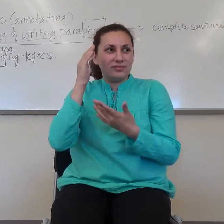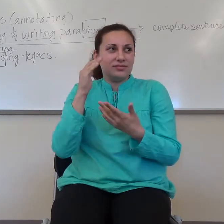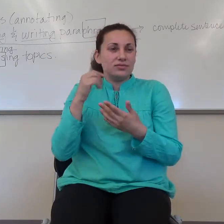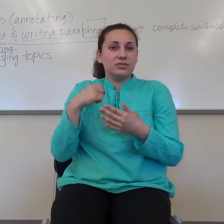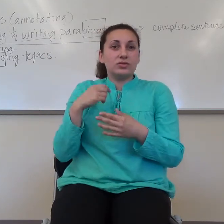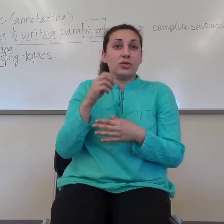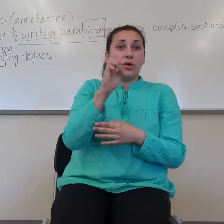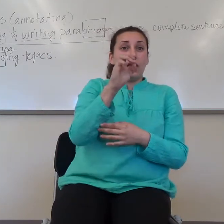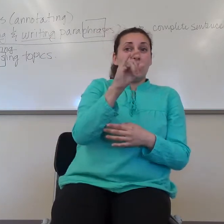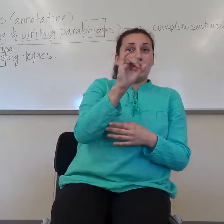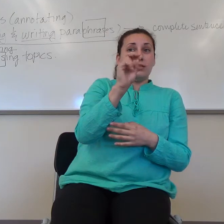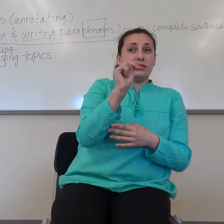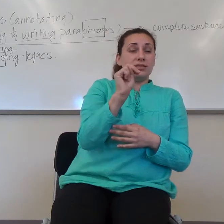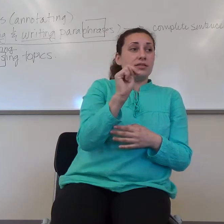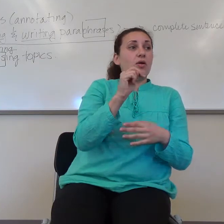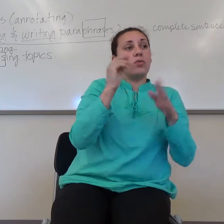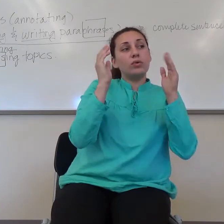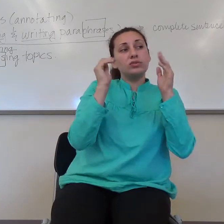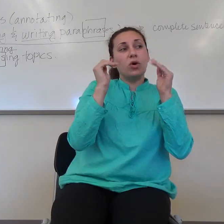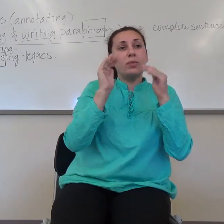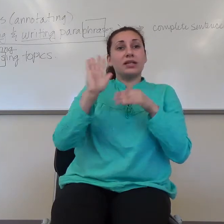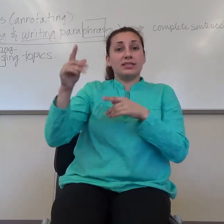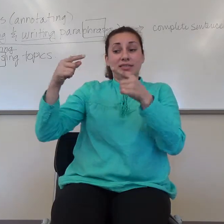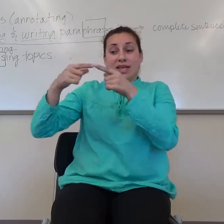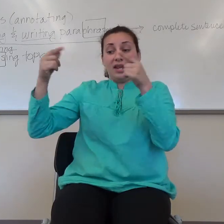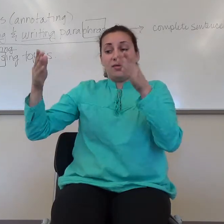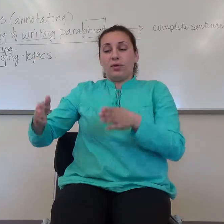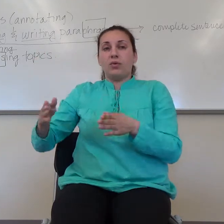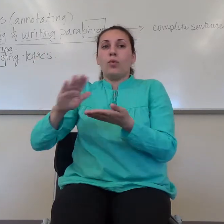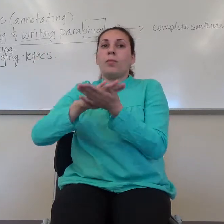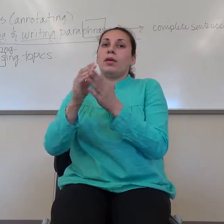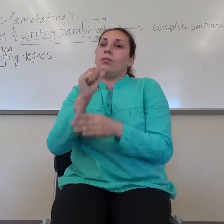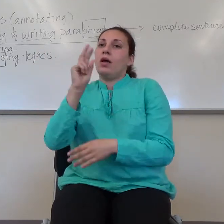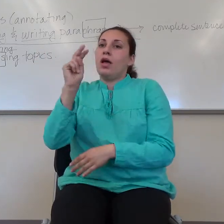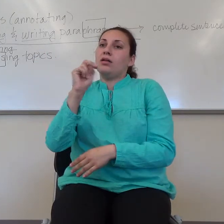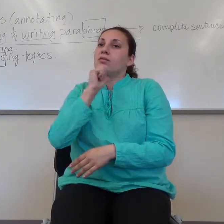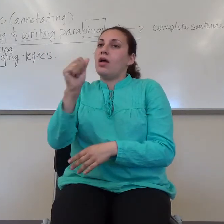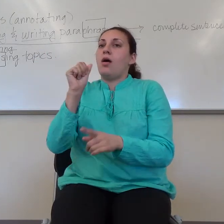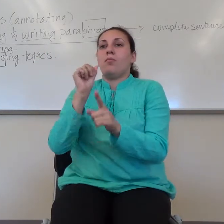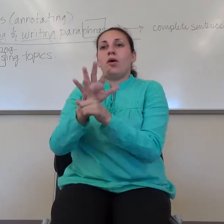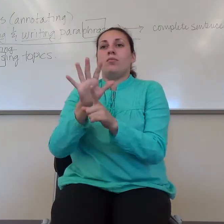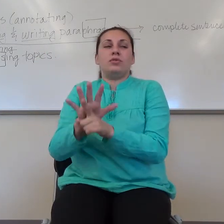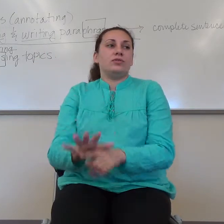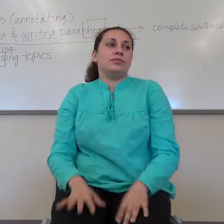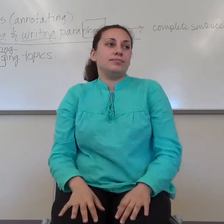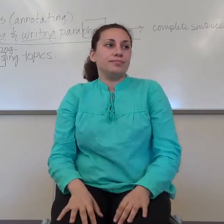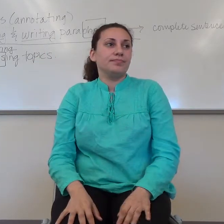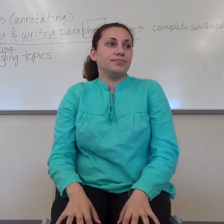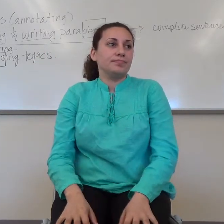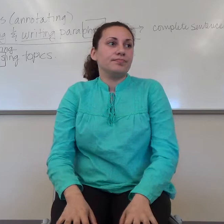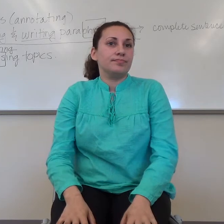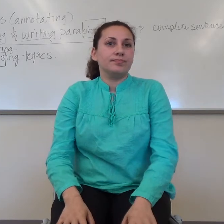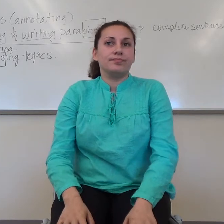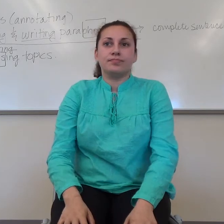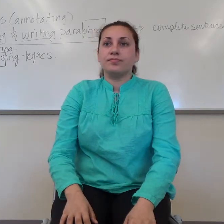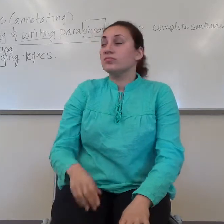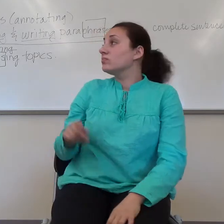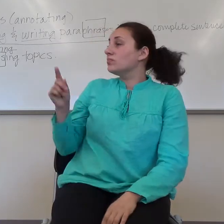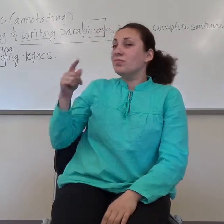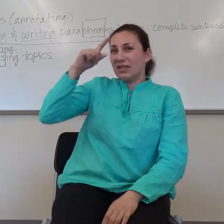would become a buzzword, all right? And of course that didn't happen. So it does talk about this,